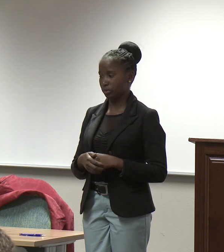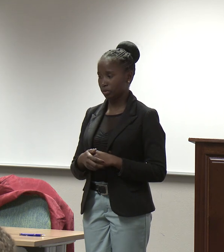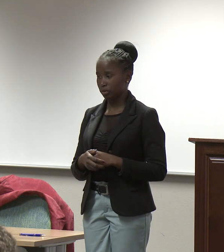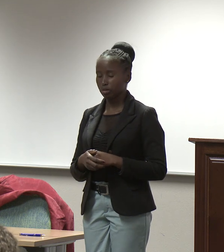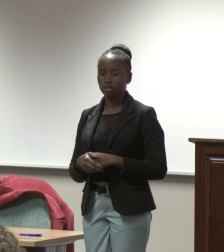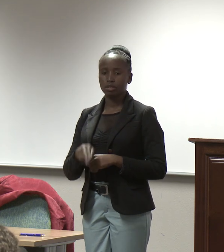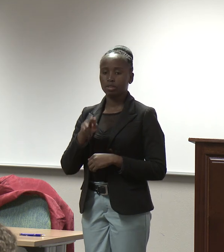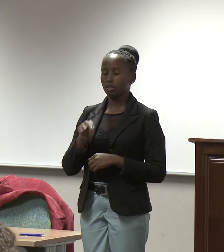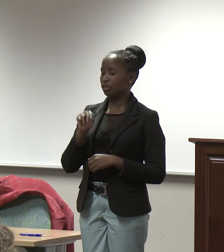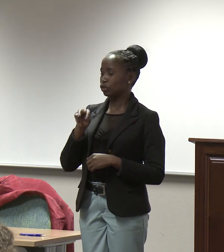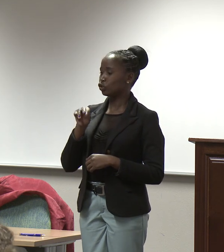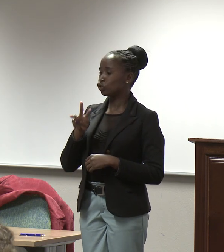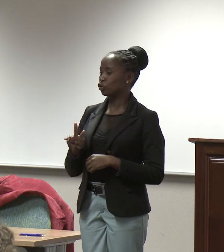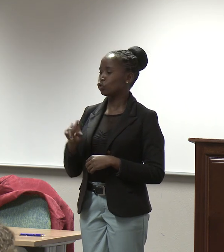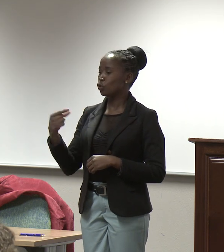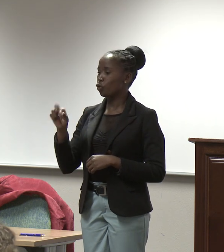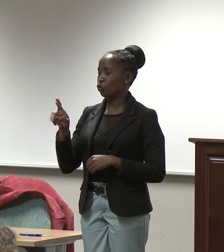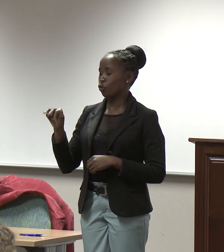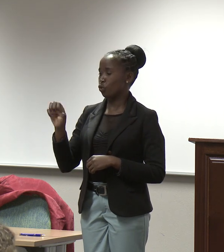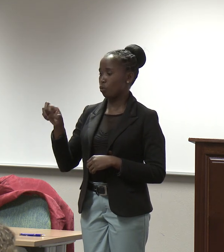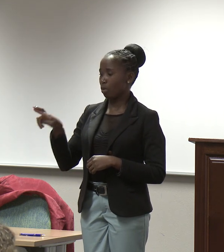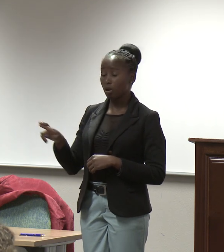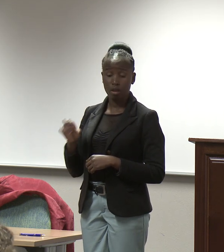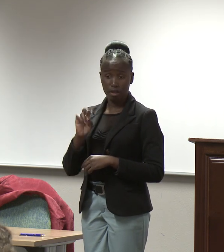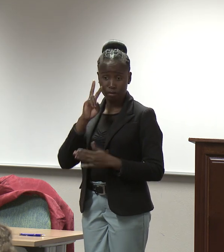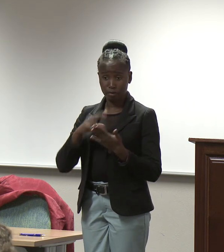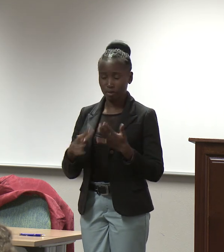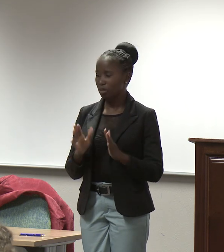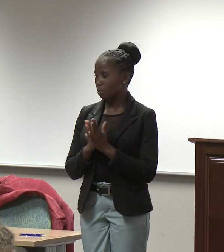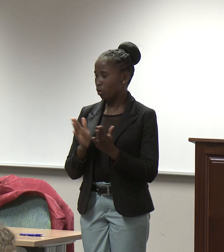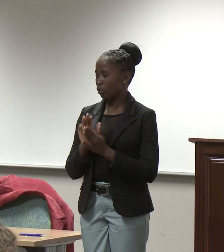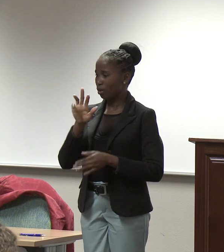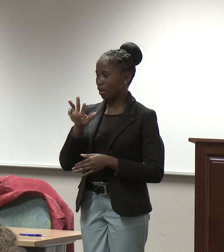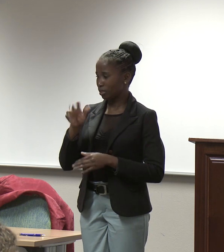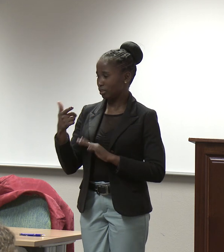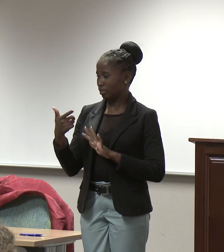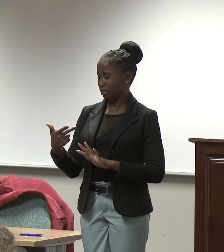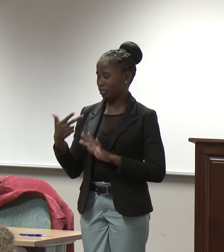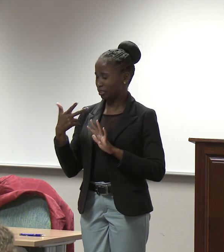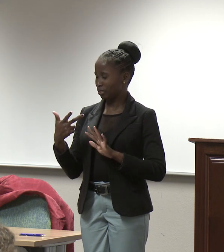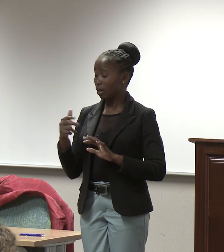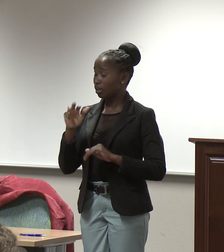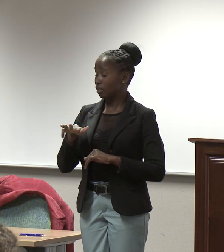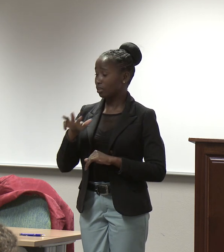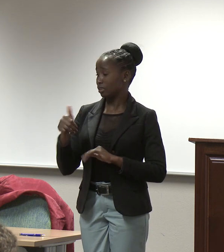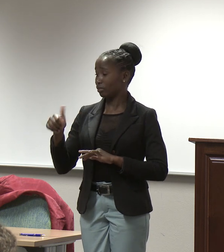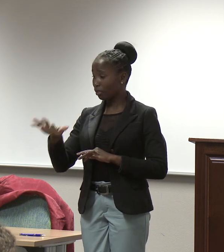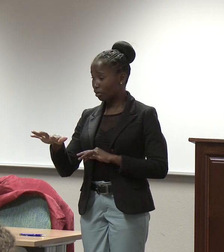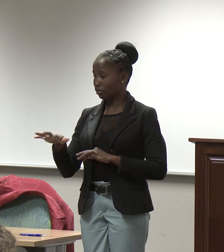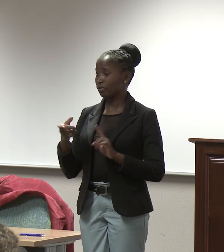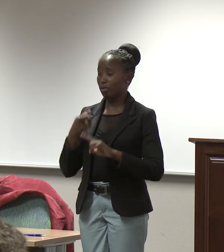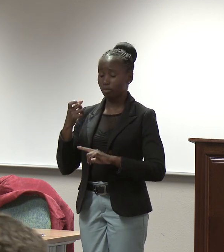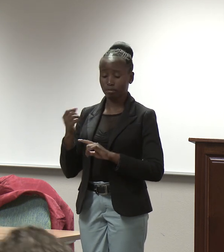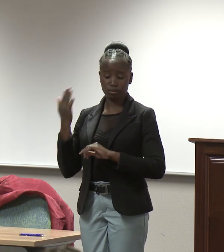Nkrumah, which is my guru also, if you read this book of 1965, Neocolonialism, you learn a lot about